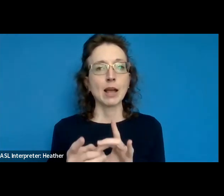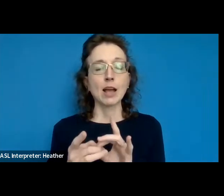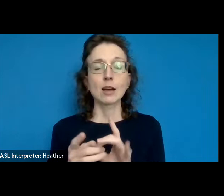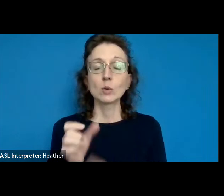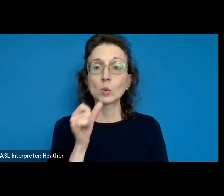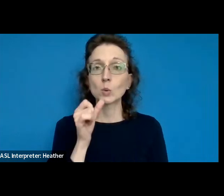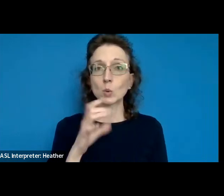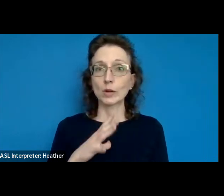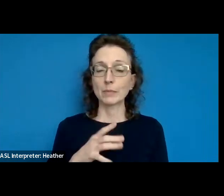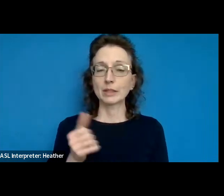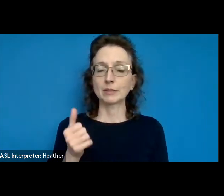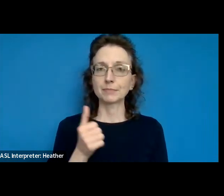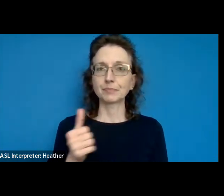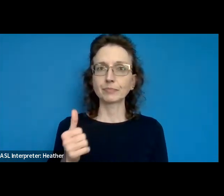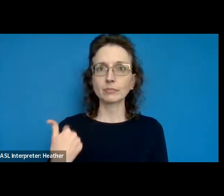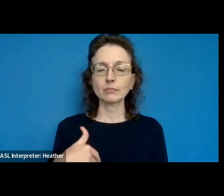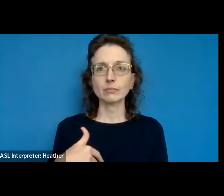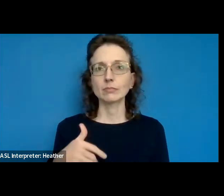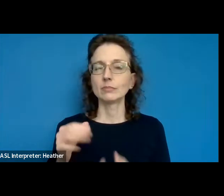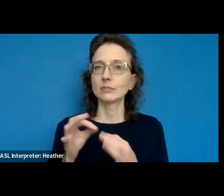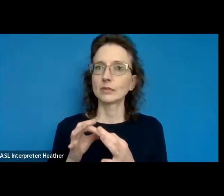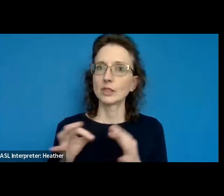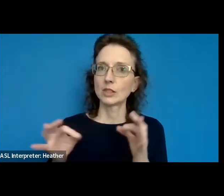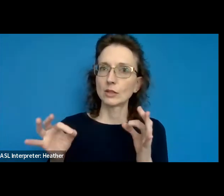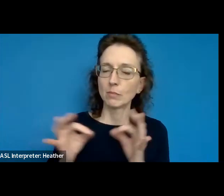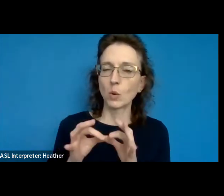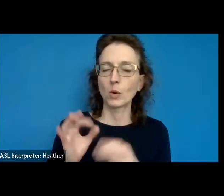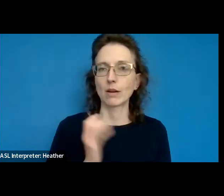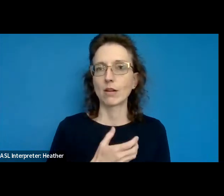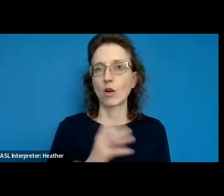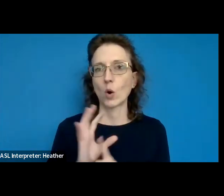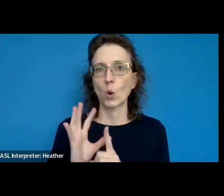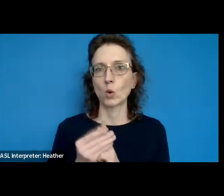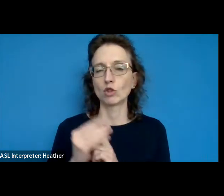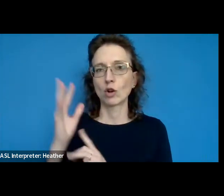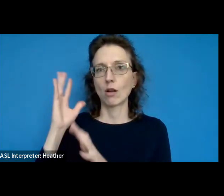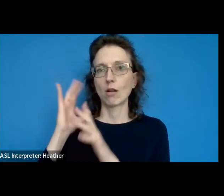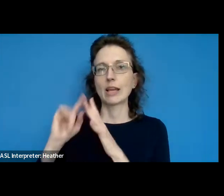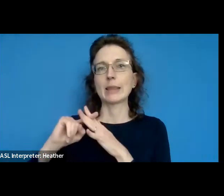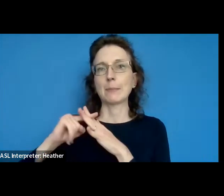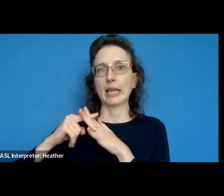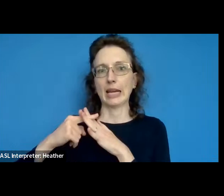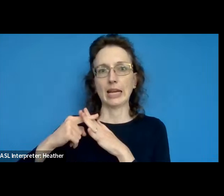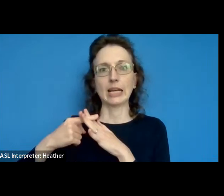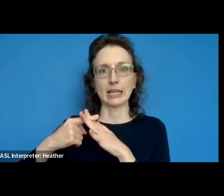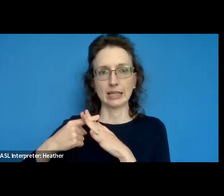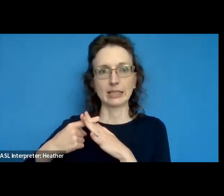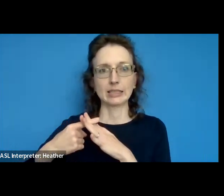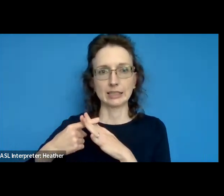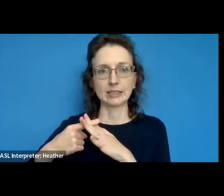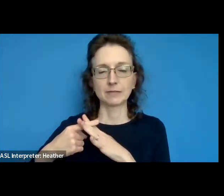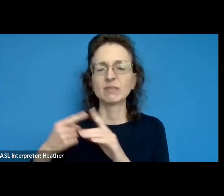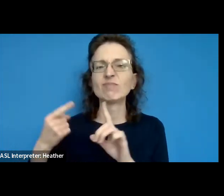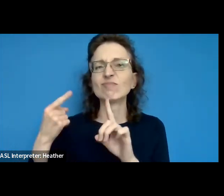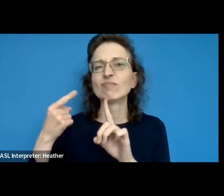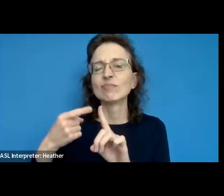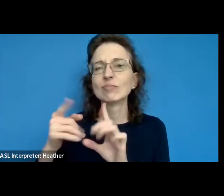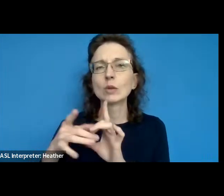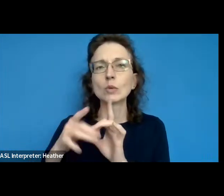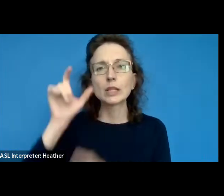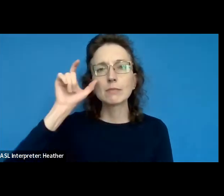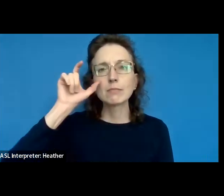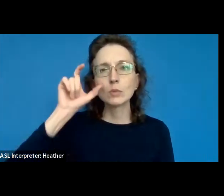women who were so significant in our culture in the beginning, especially when it comes to relates to the